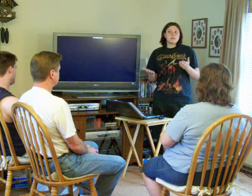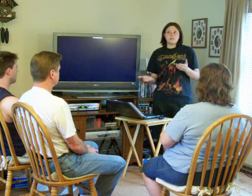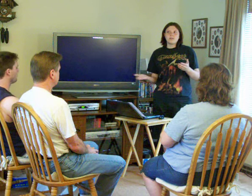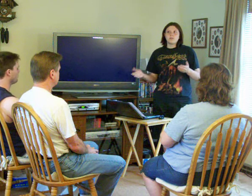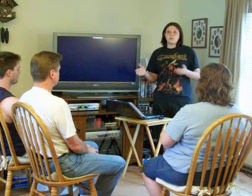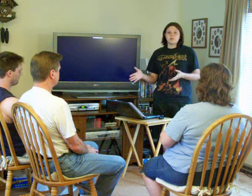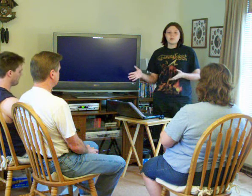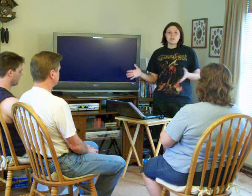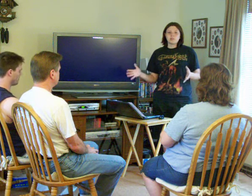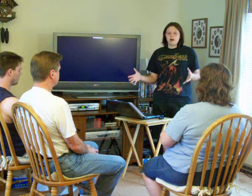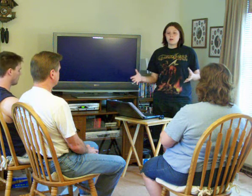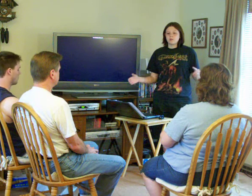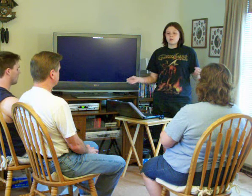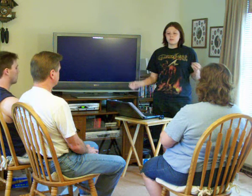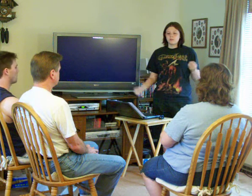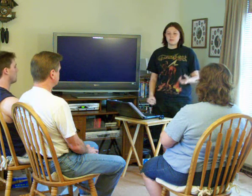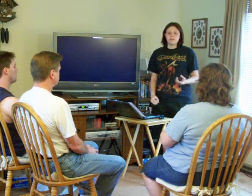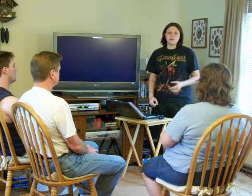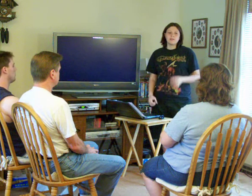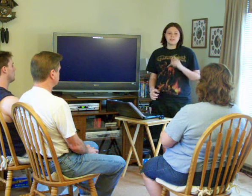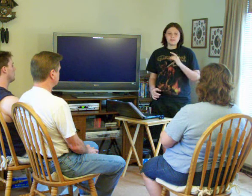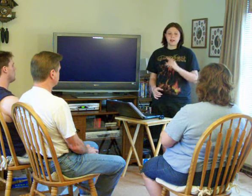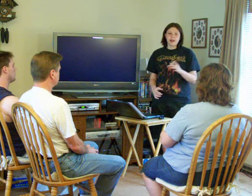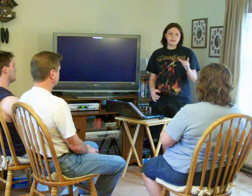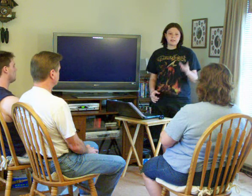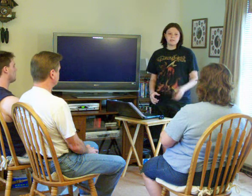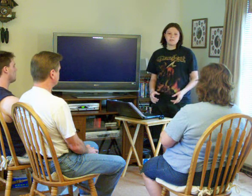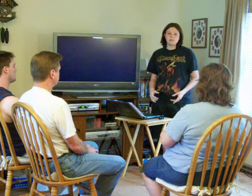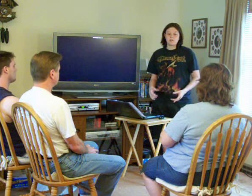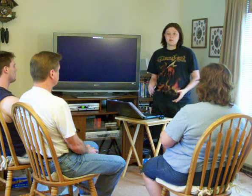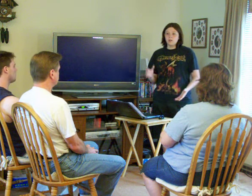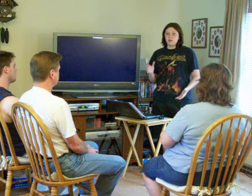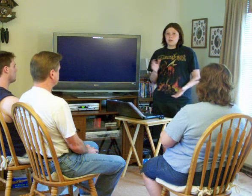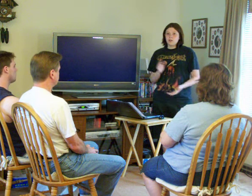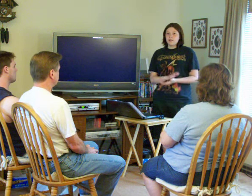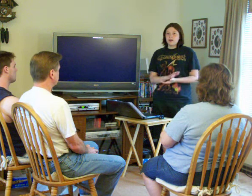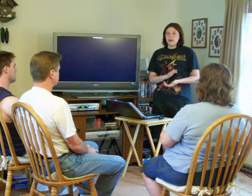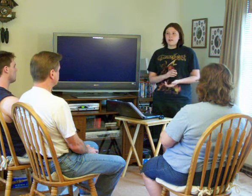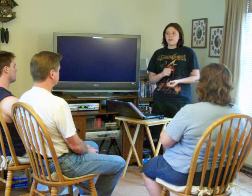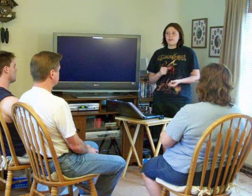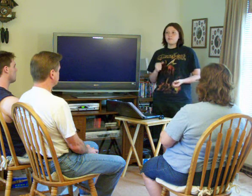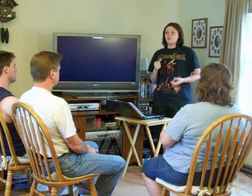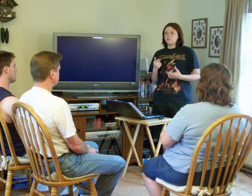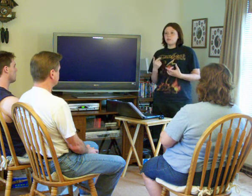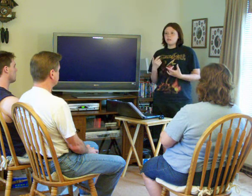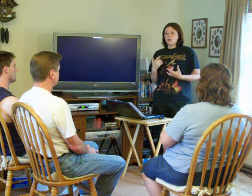$60 to $100 an hour just to sit there and sign. So that I find to be